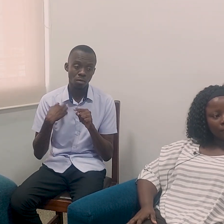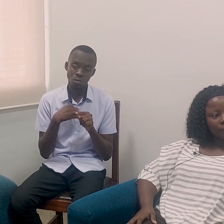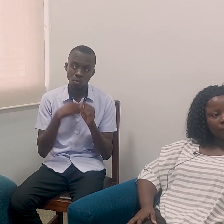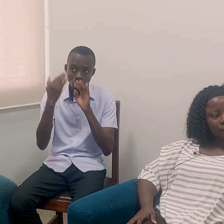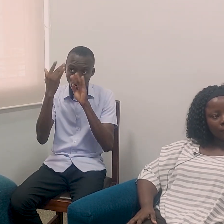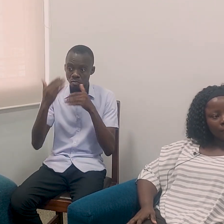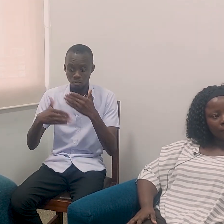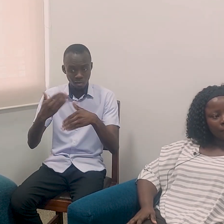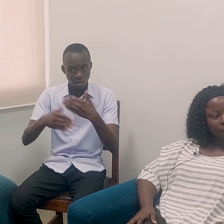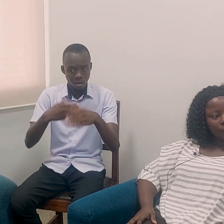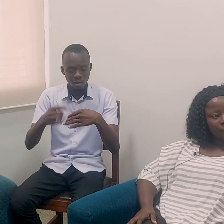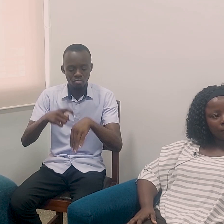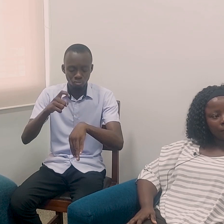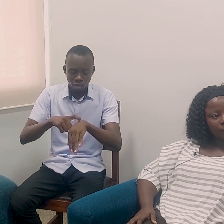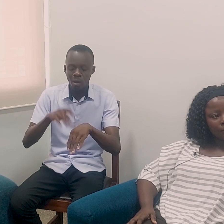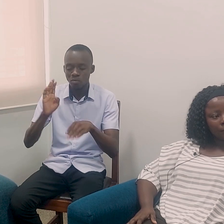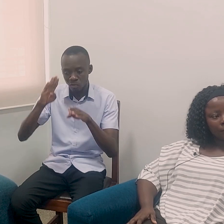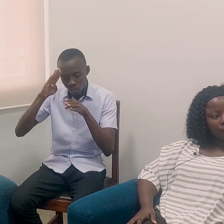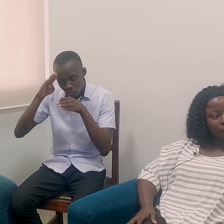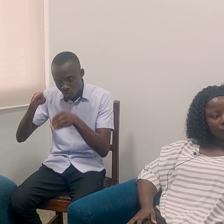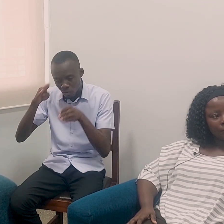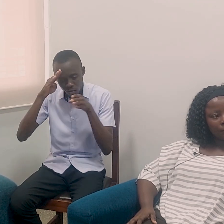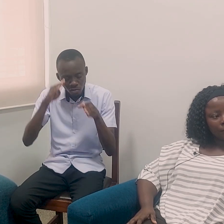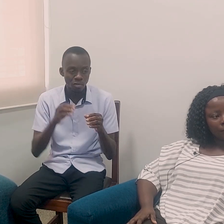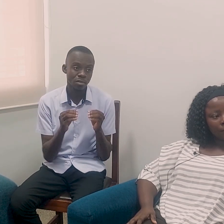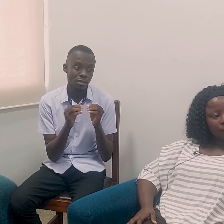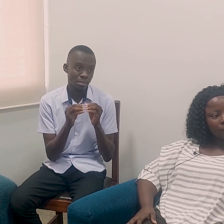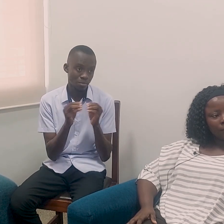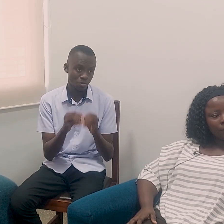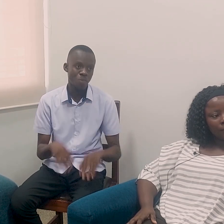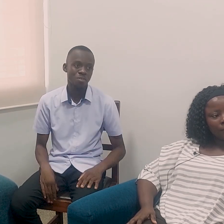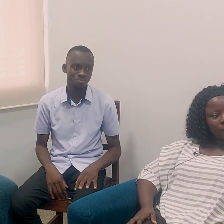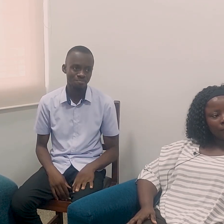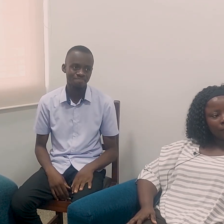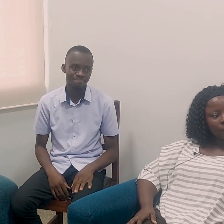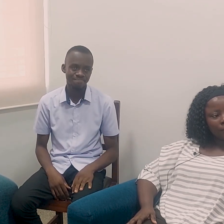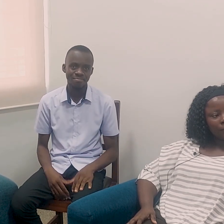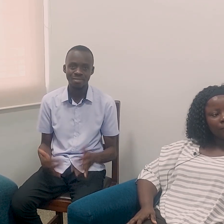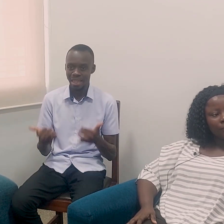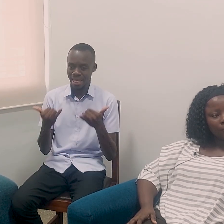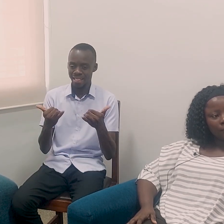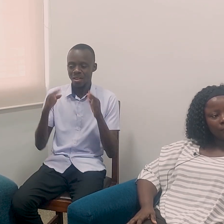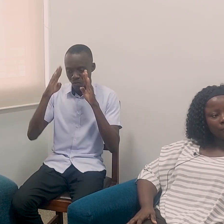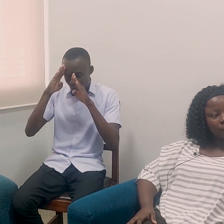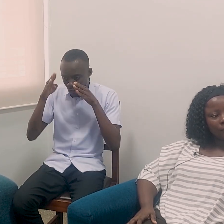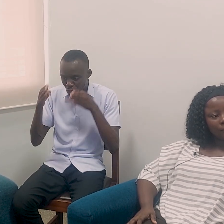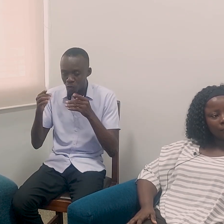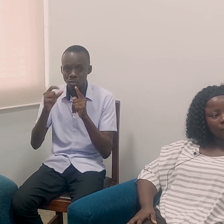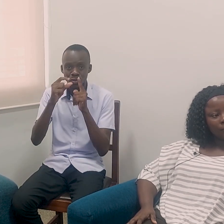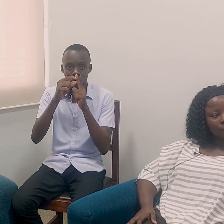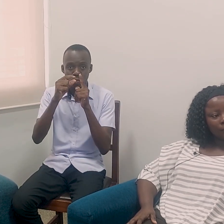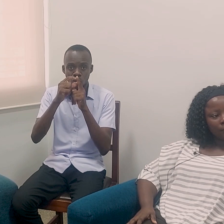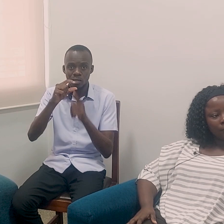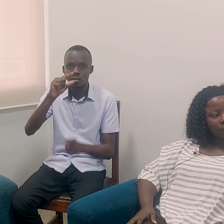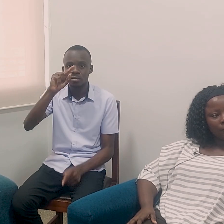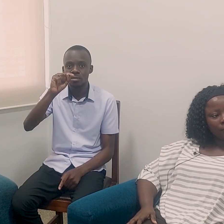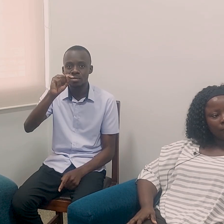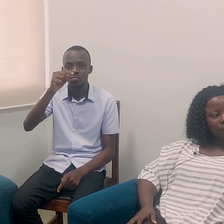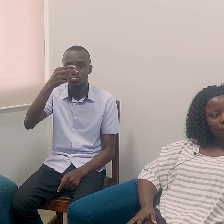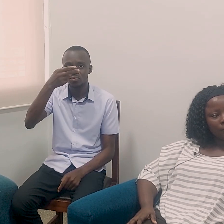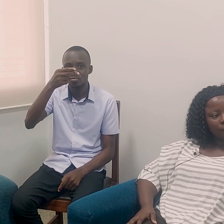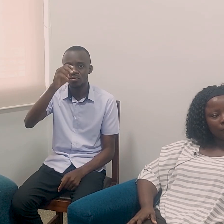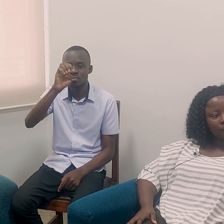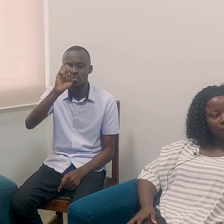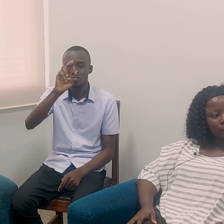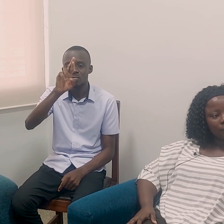things quicker. So the next part is about therapy and communication in therapy. So I'm sure we've seen a lot of movies, a lot of